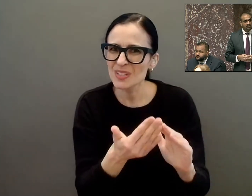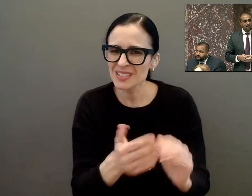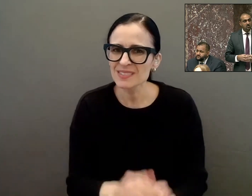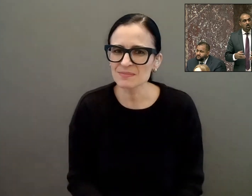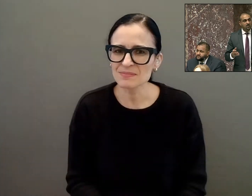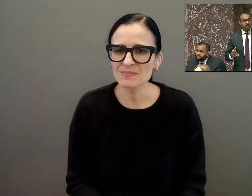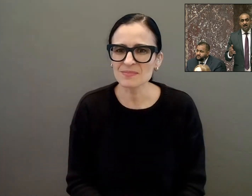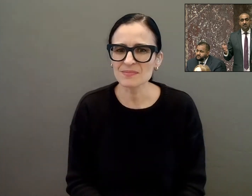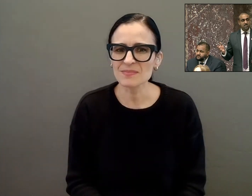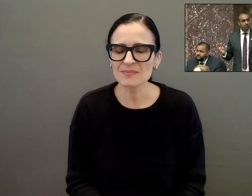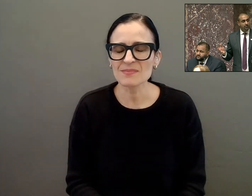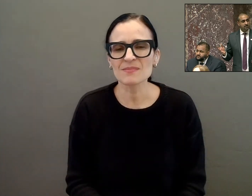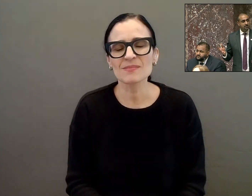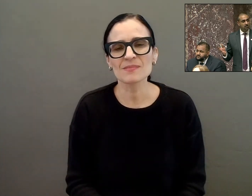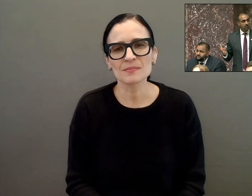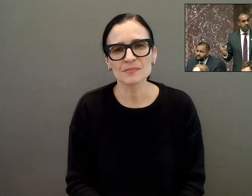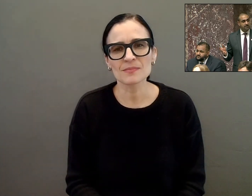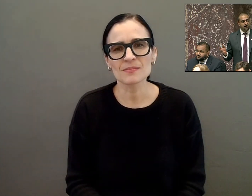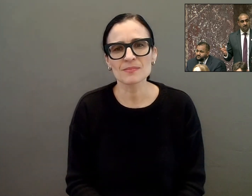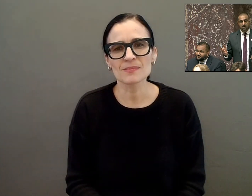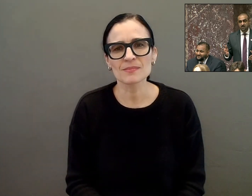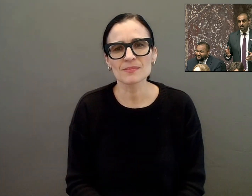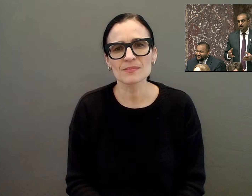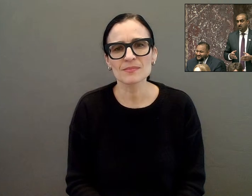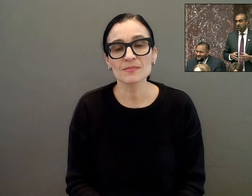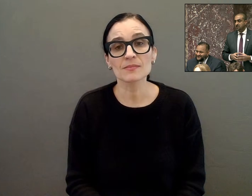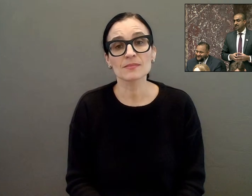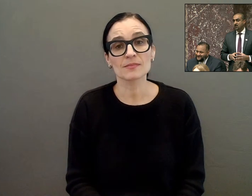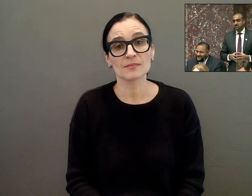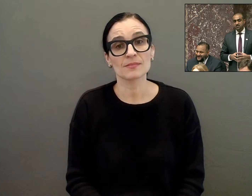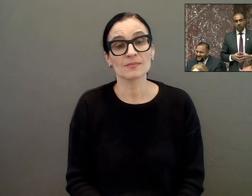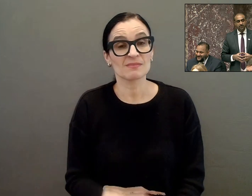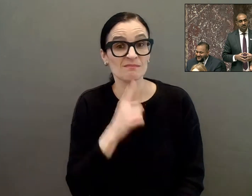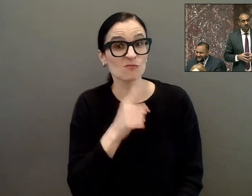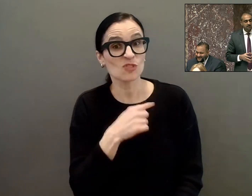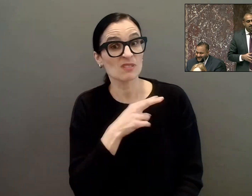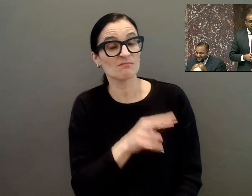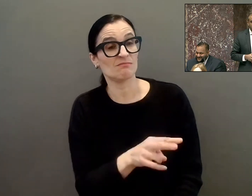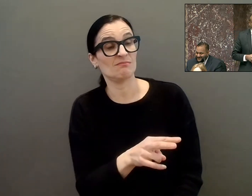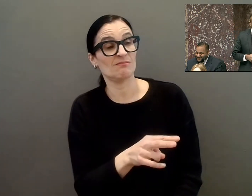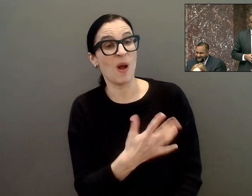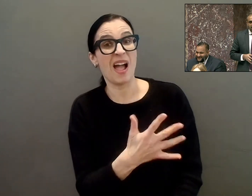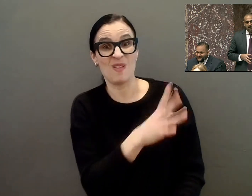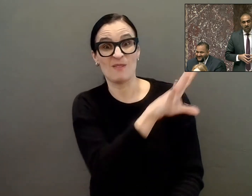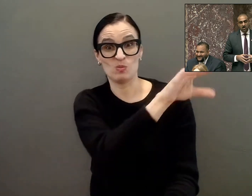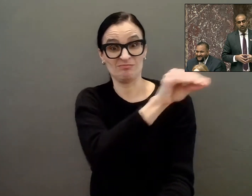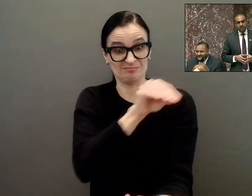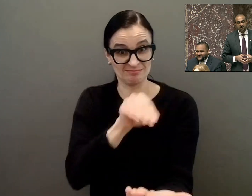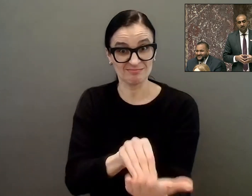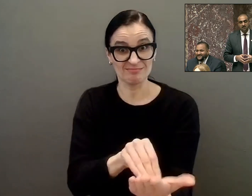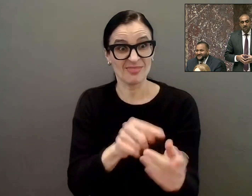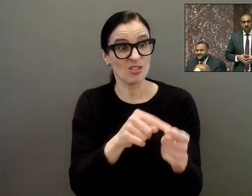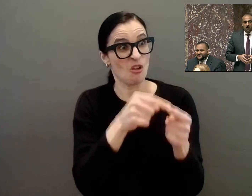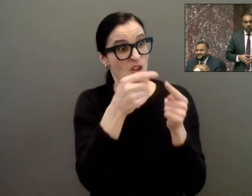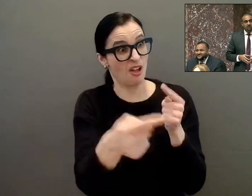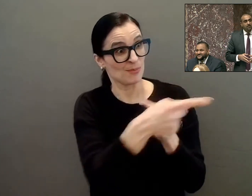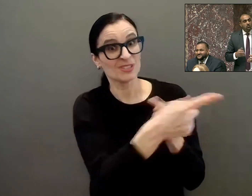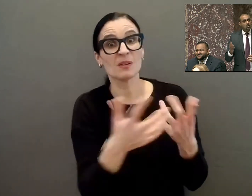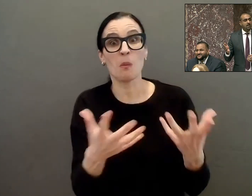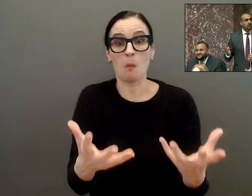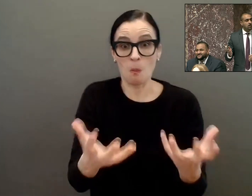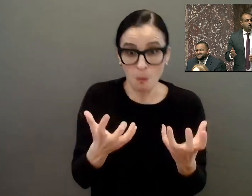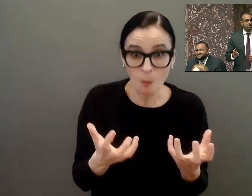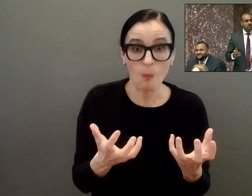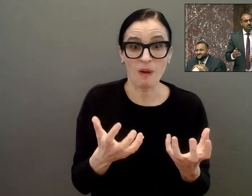You can call this a heritage moment, Honourable Speaker. You can call this a heritage moment. Honourable Speaker, we've